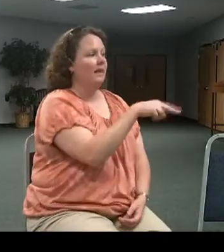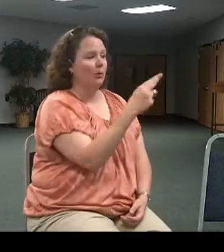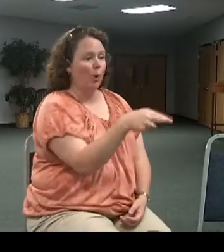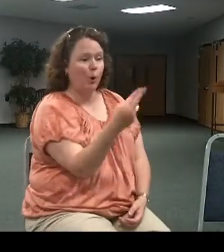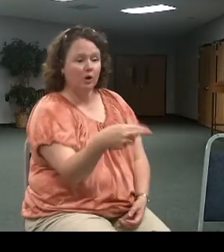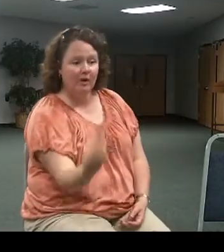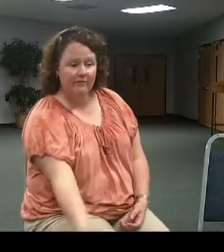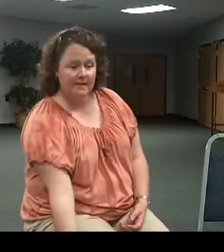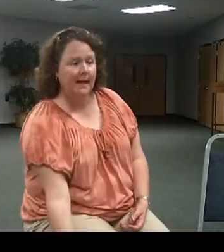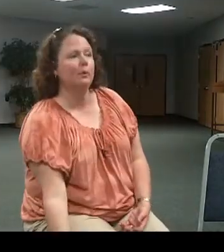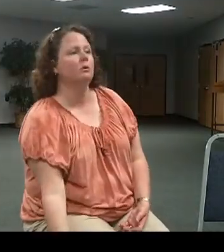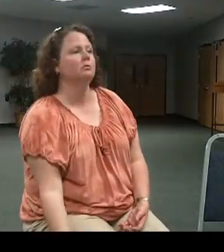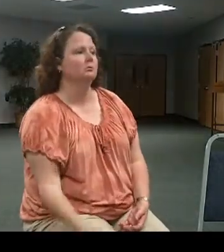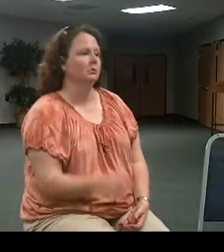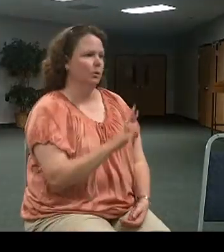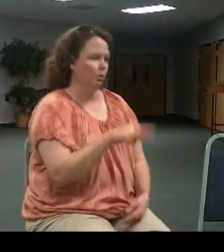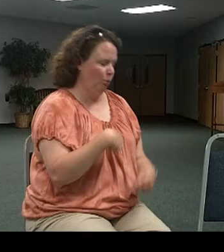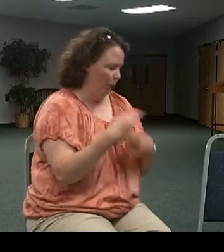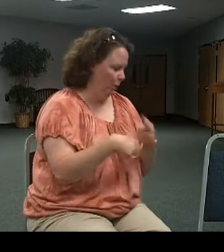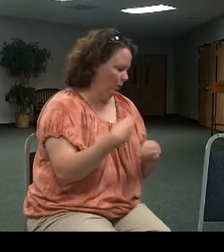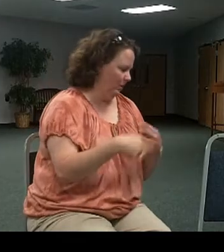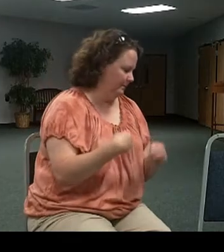That rolled off the table. Roll.